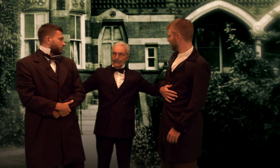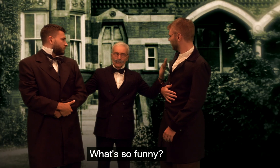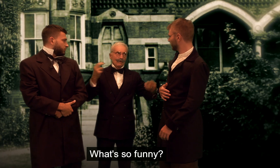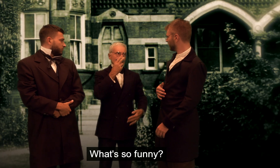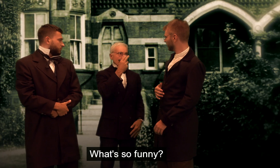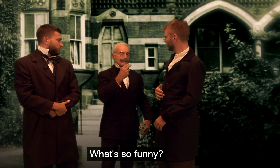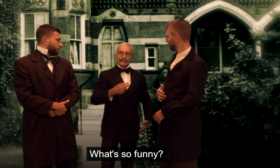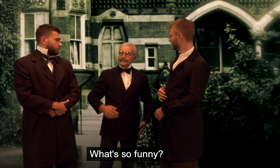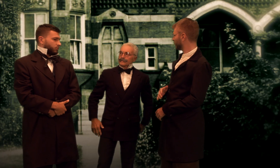What's so funny?